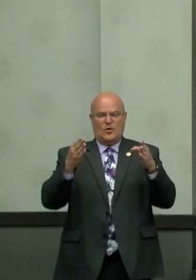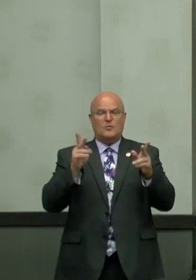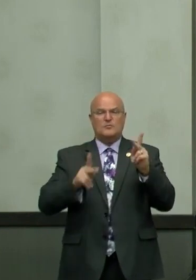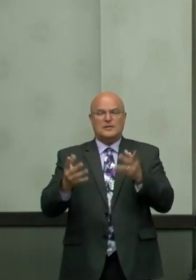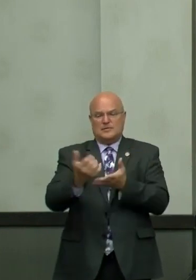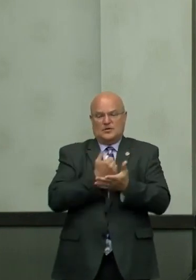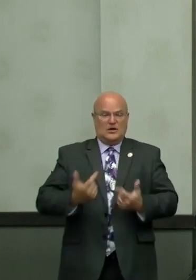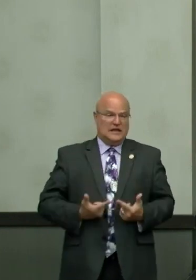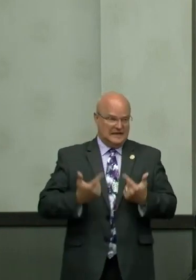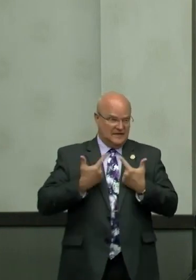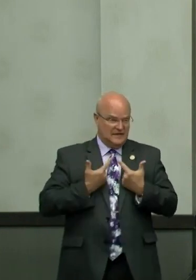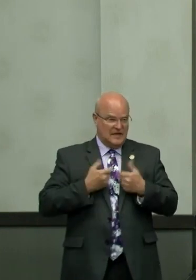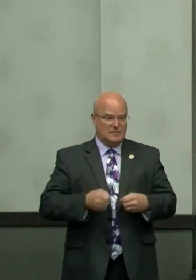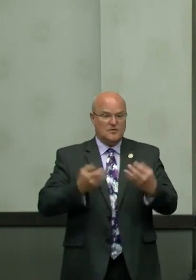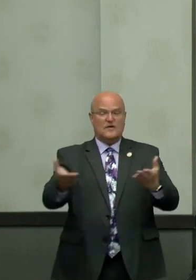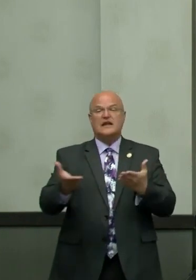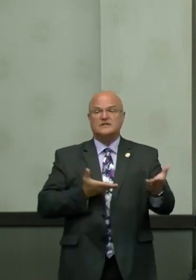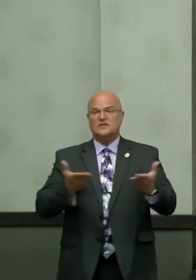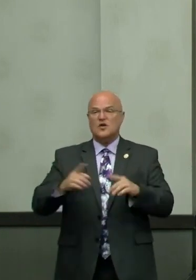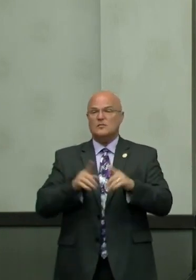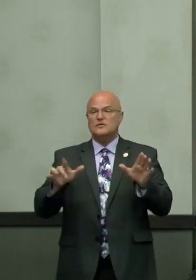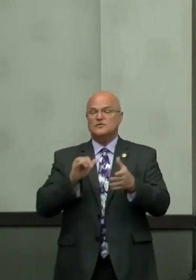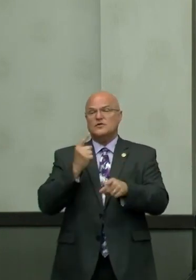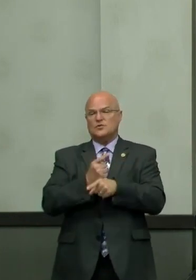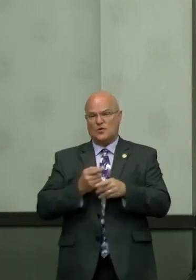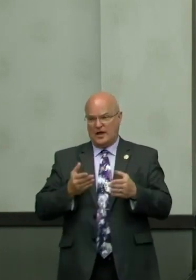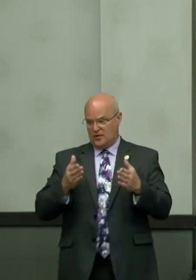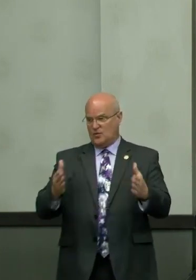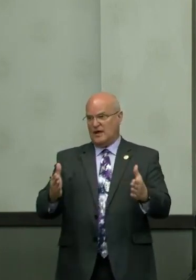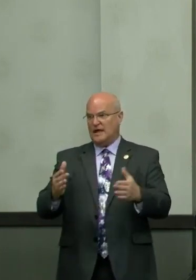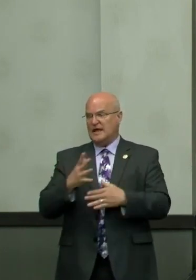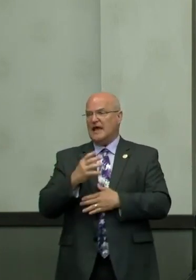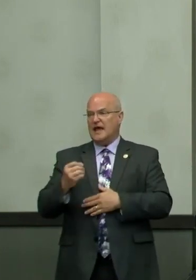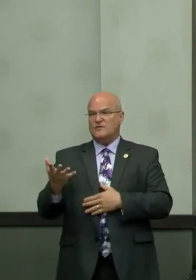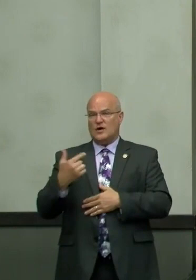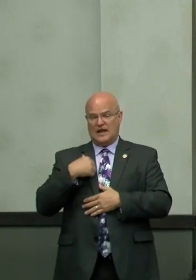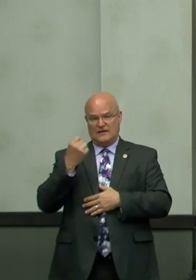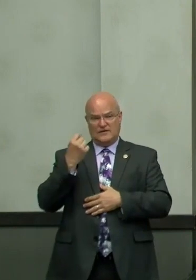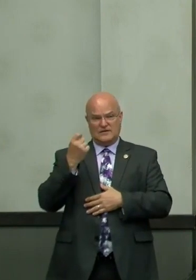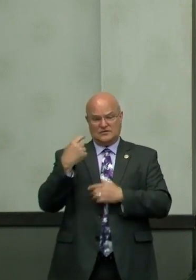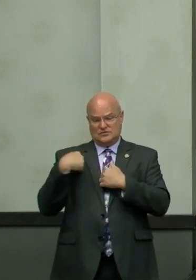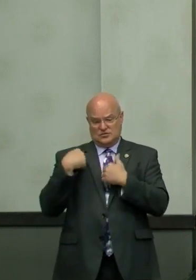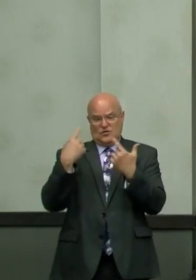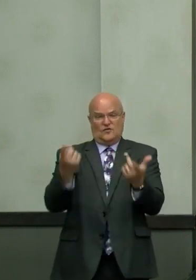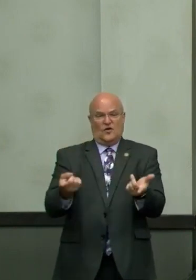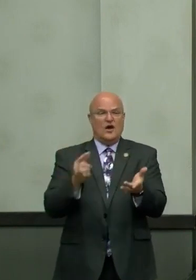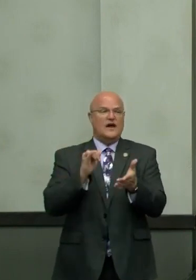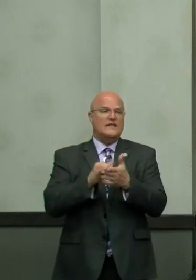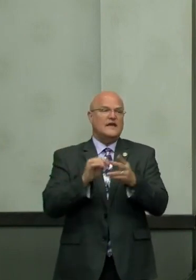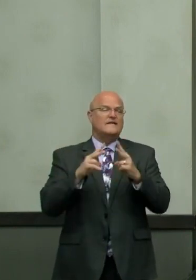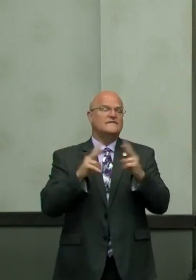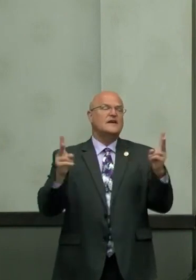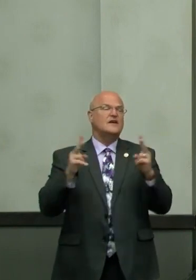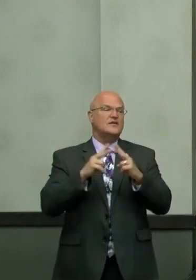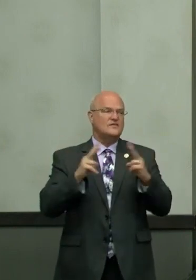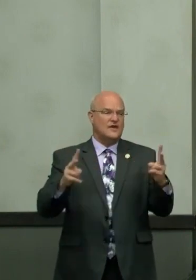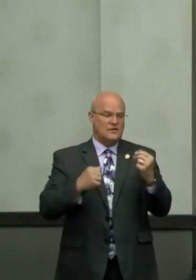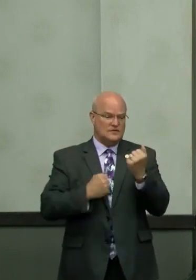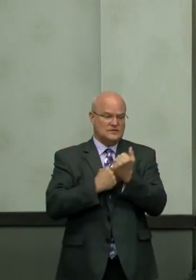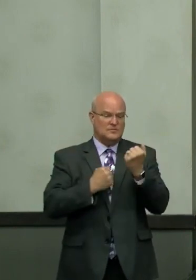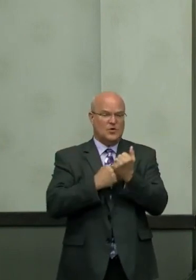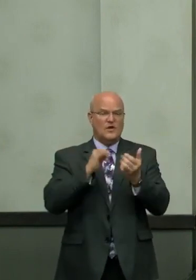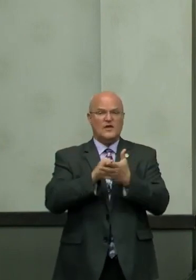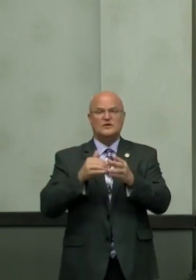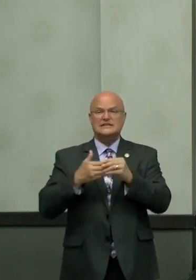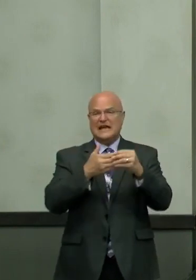make a living, provide a service, but to do it in the right way. And from what I've seen thus far is that they're very, very supportive of